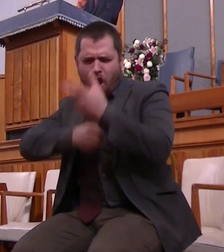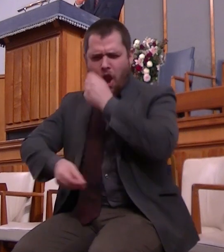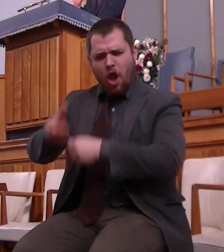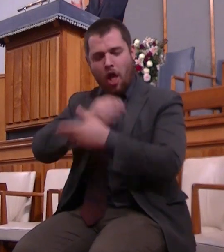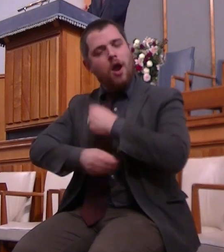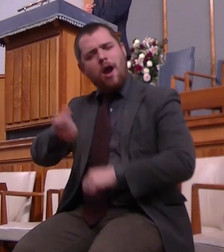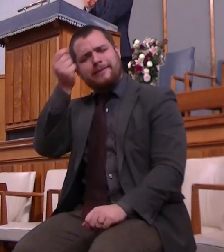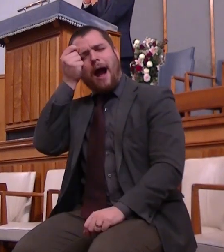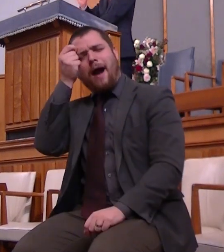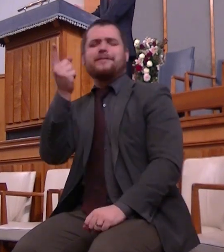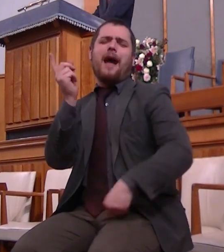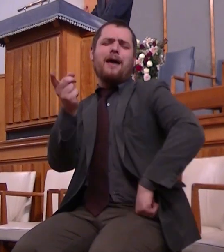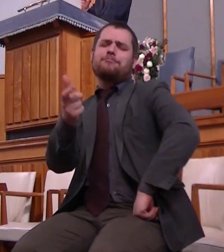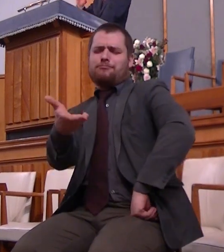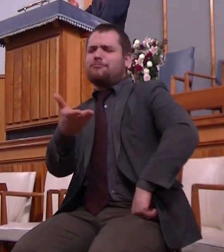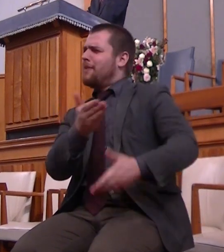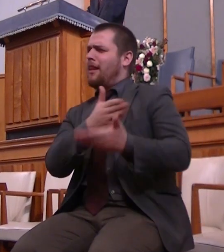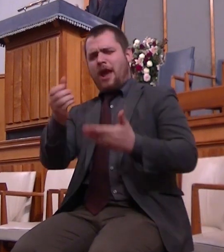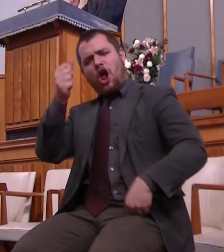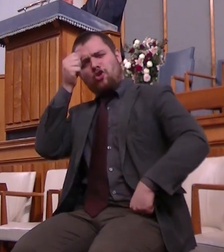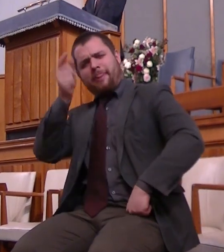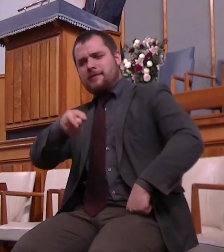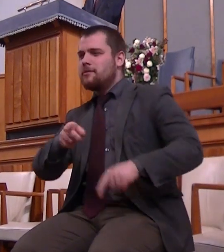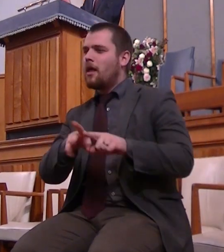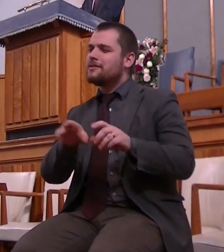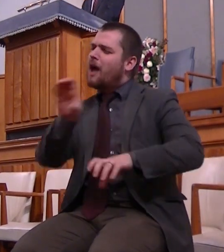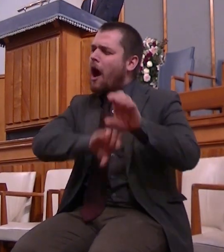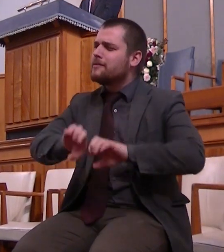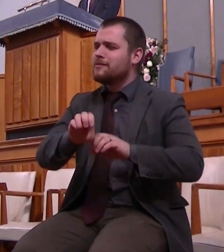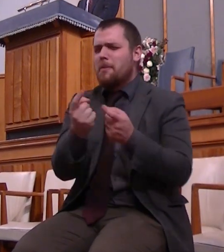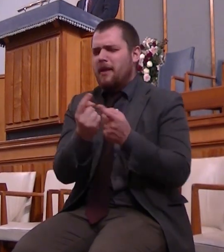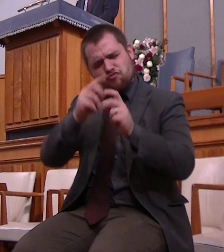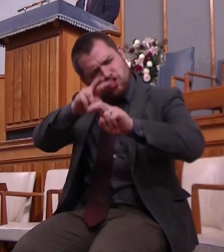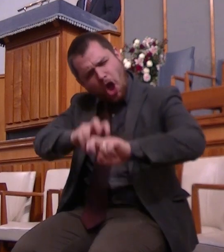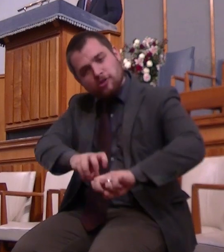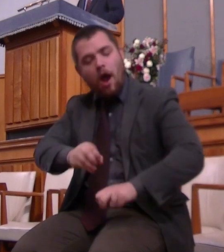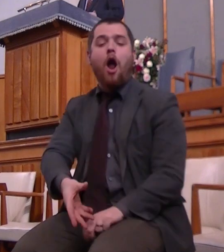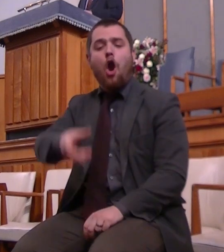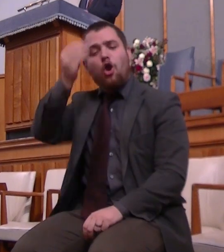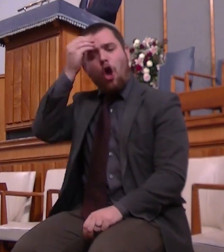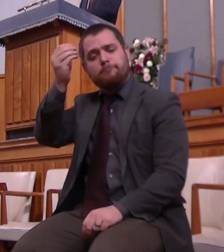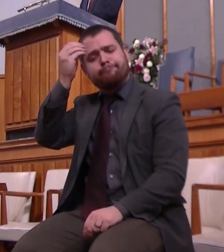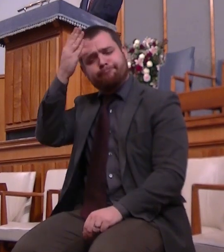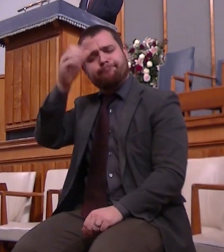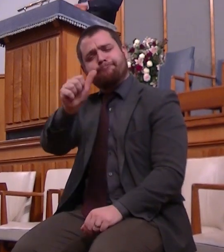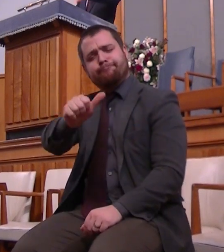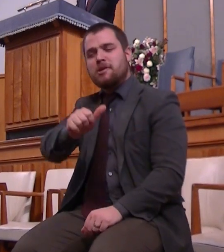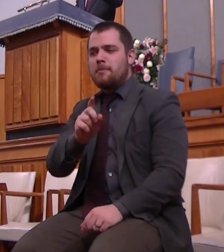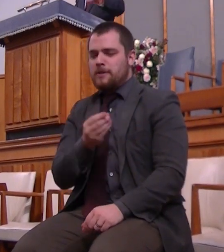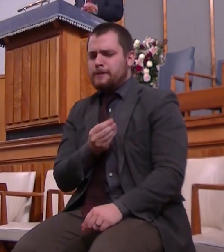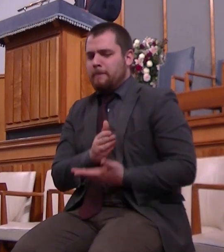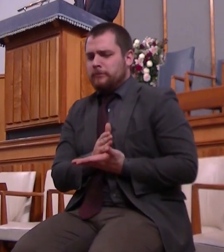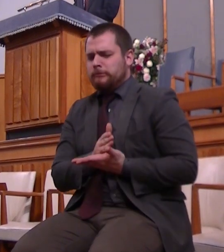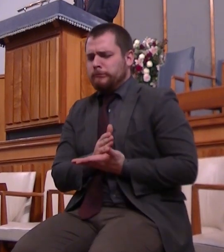understands some system, some mechanism in biology or in some aspect of the operation of the universe, yet there's always